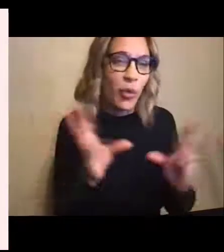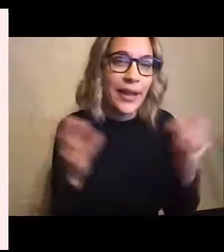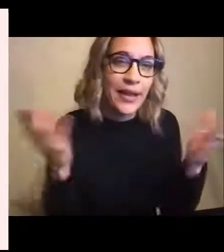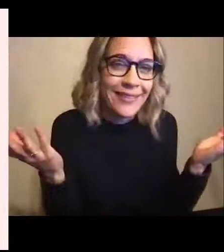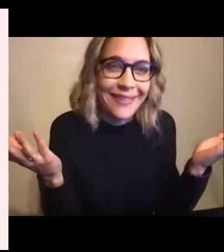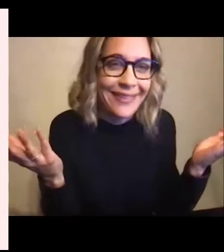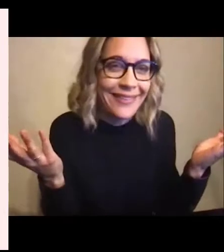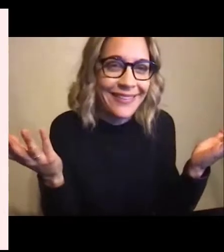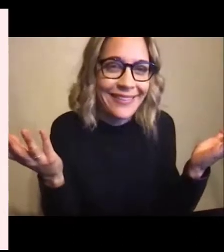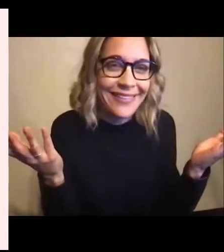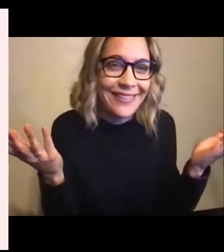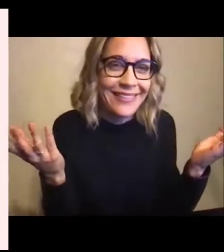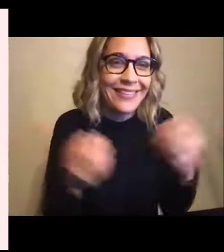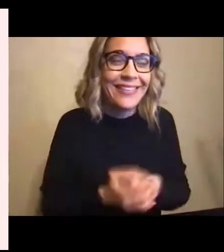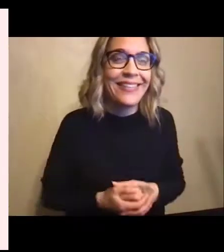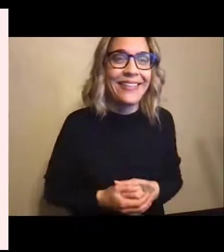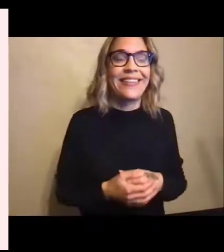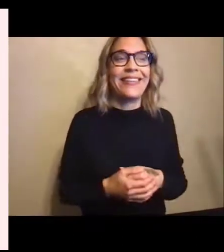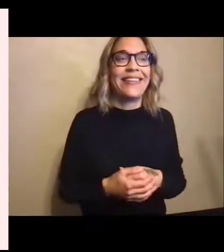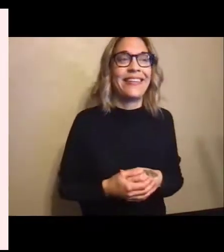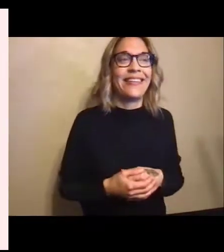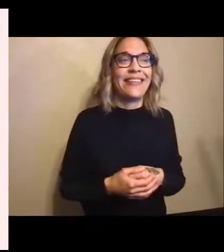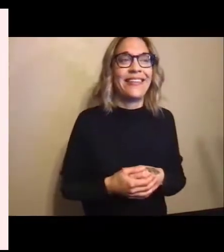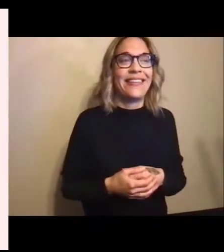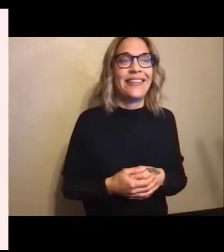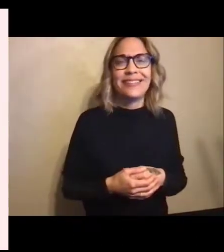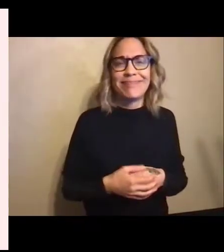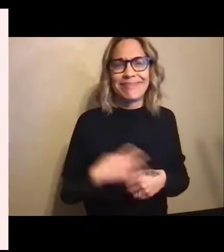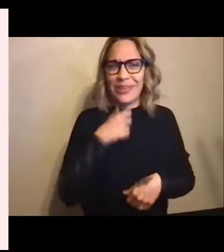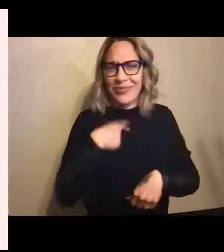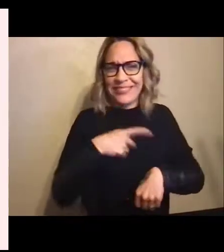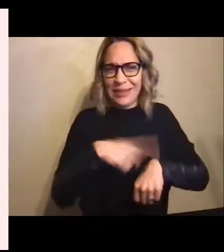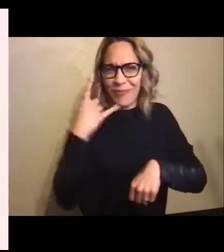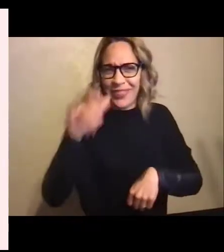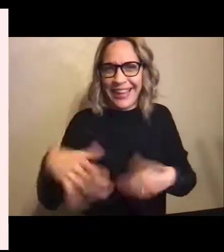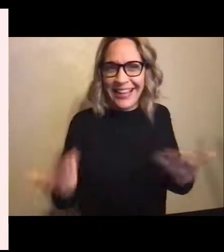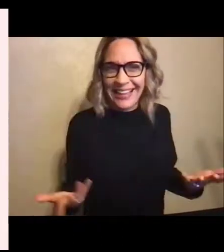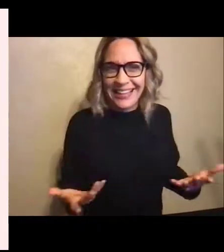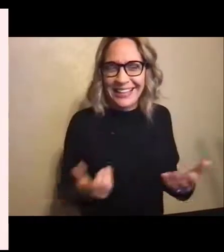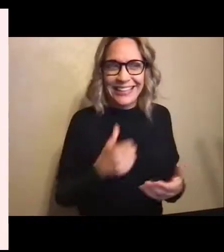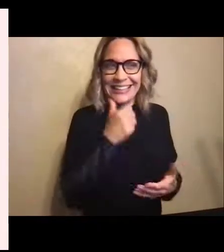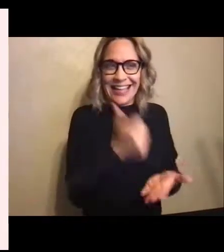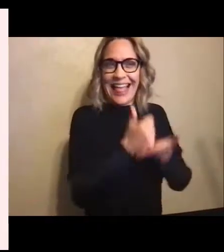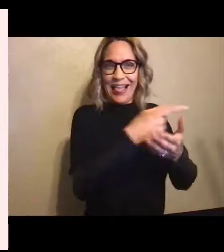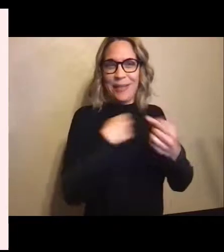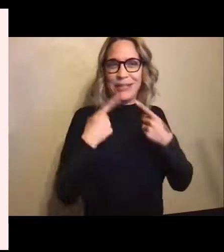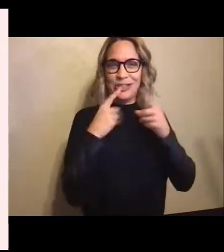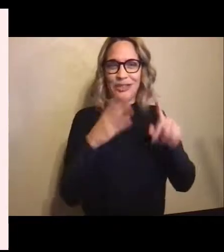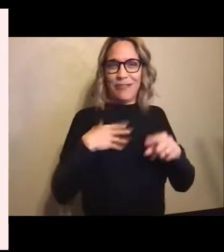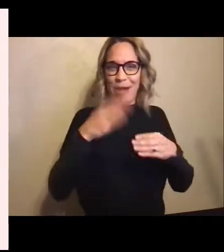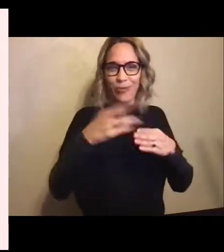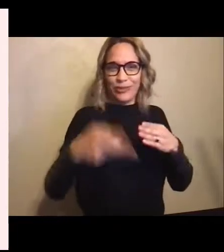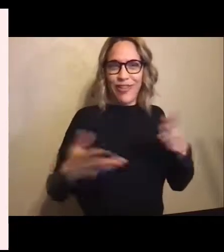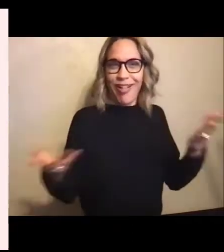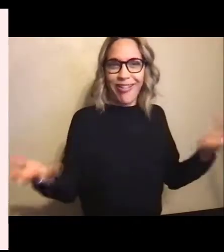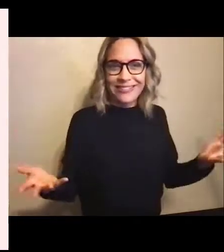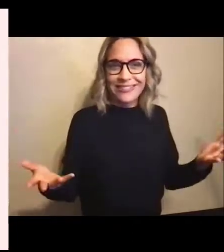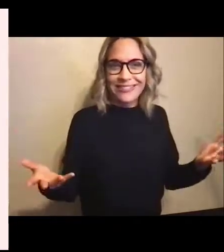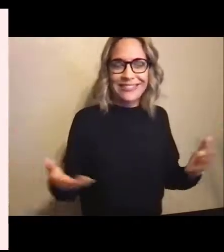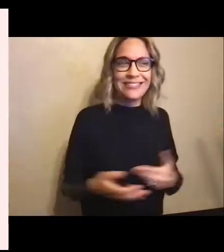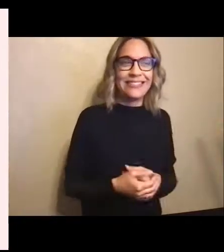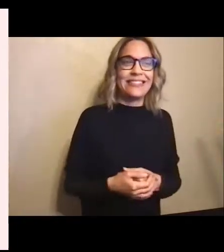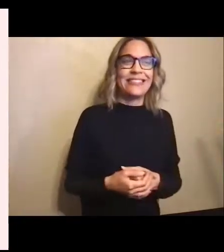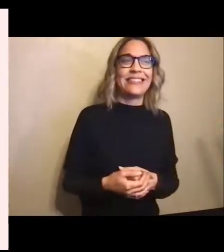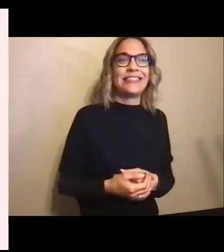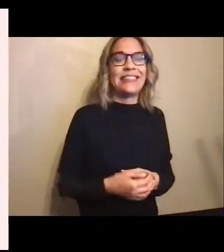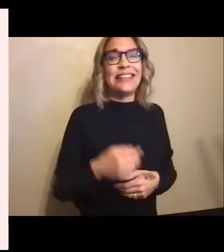and do this process all over again. And honestly, we'd half the time never end up meeting. Who has time for all that? It's not helpful to